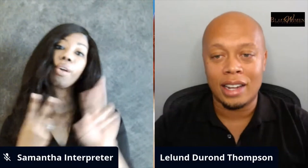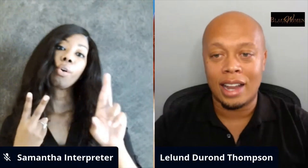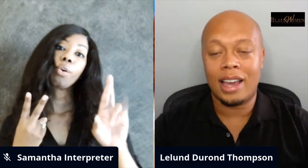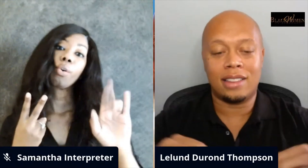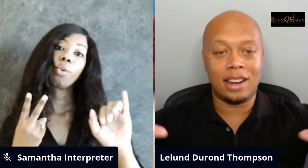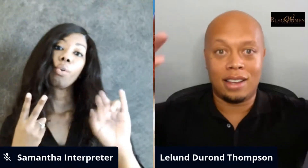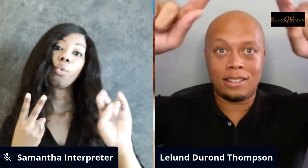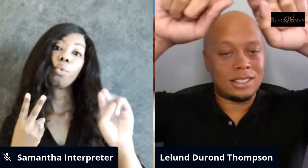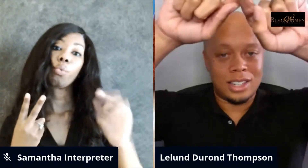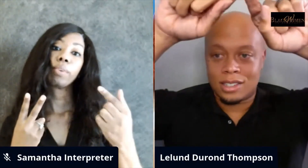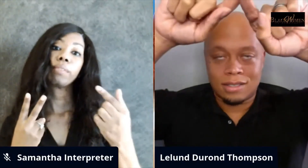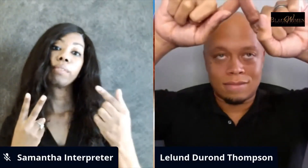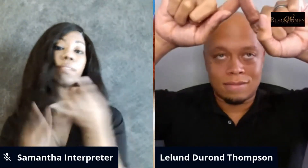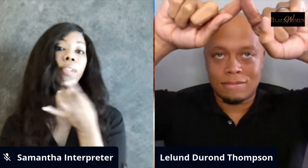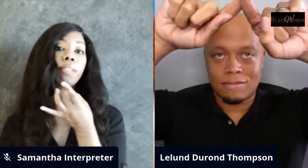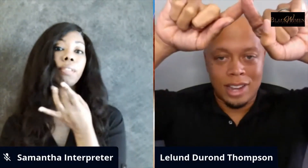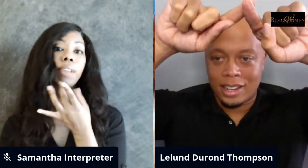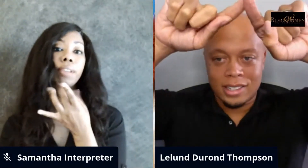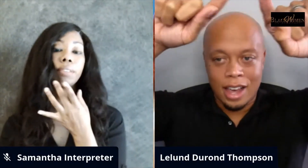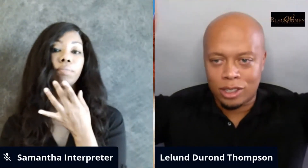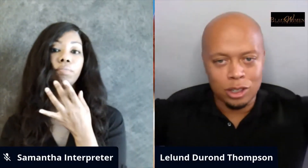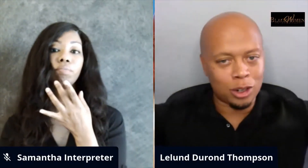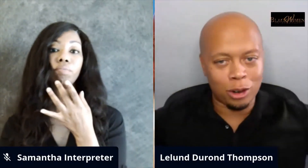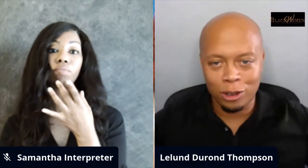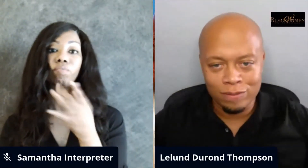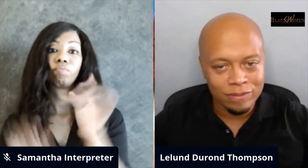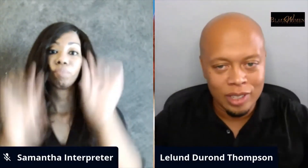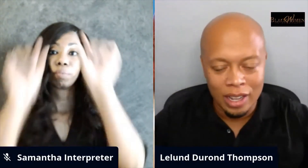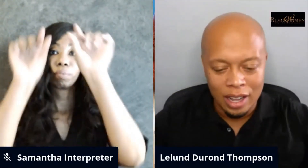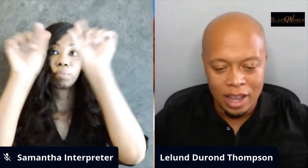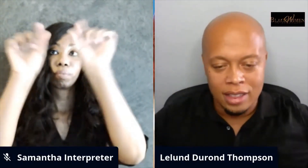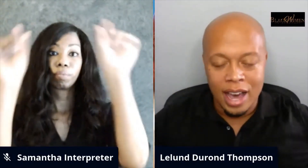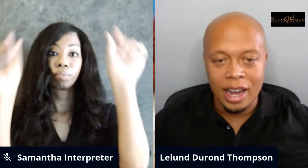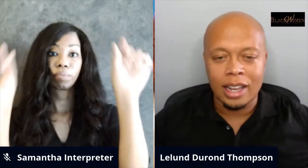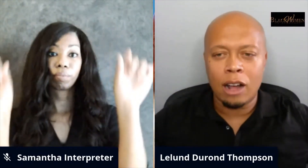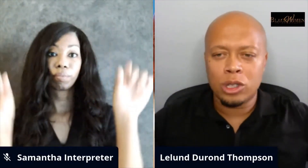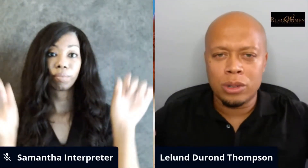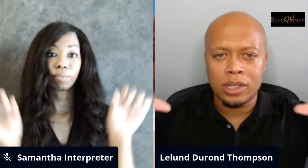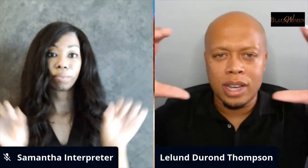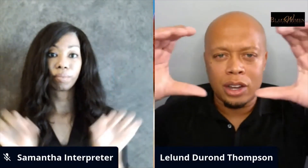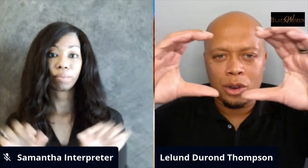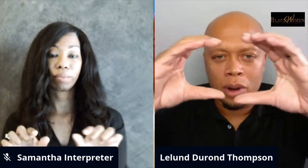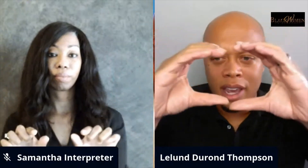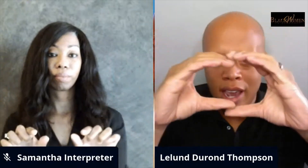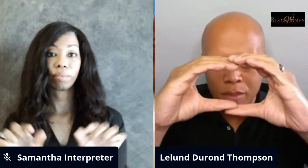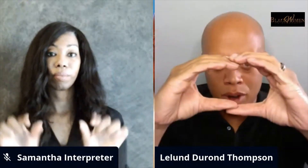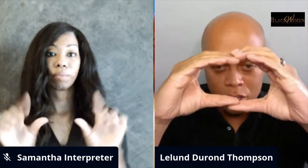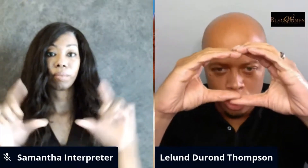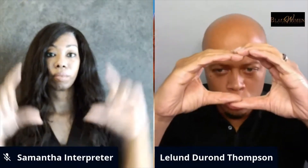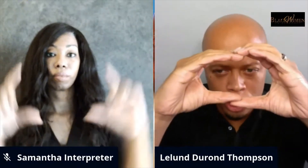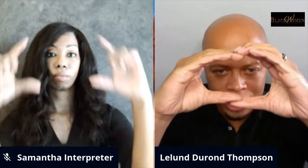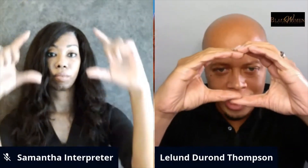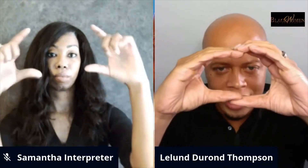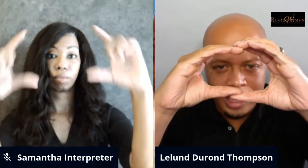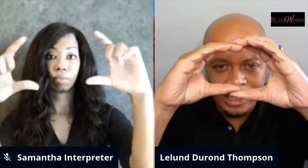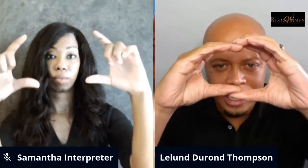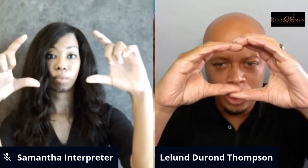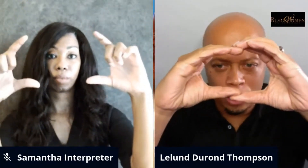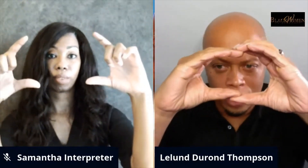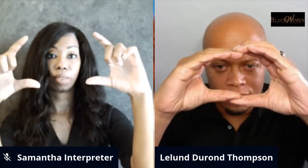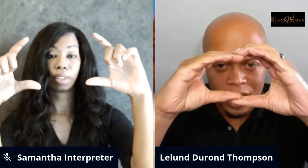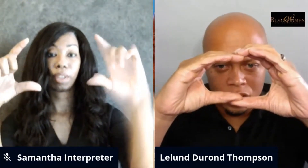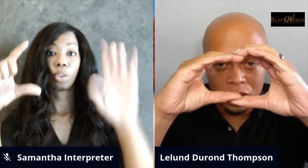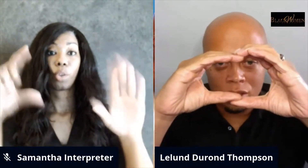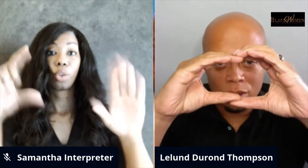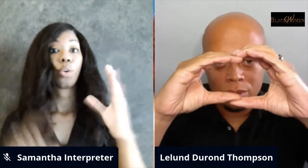is a light that is just like it sounds. It's a circle that allows you to set your camera usually in the